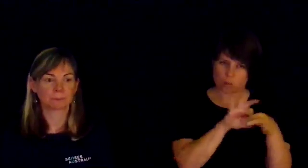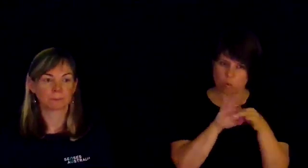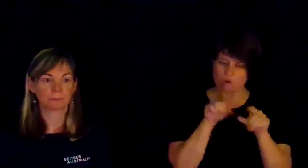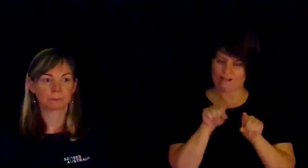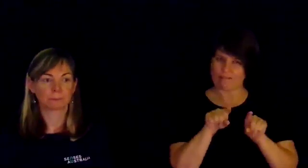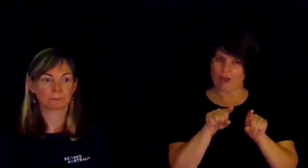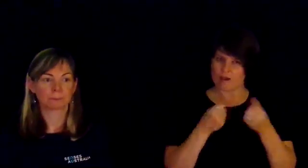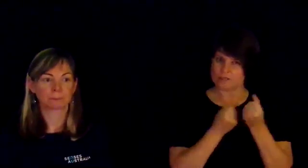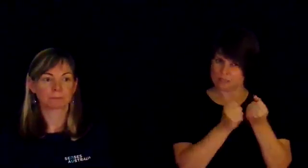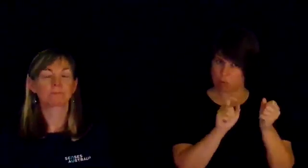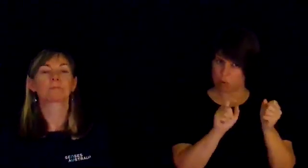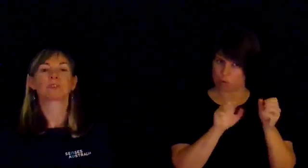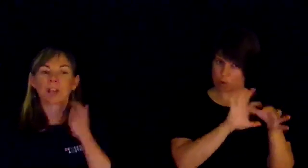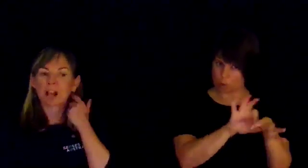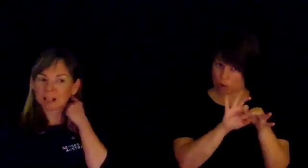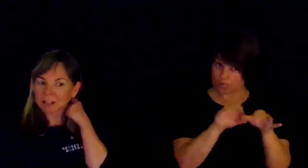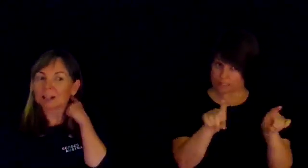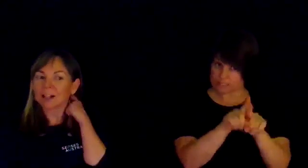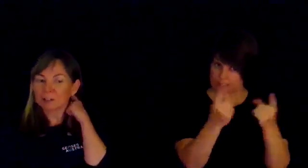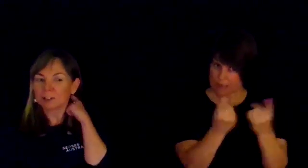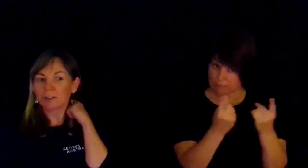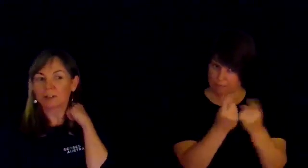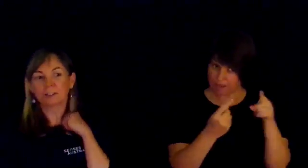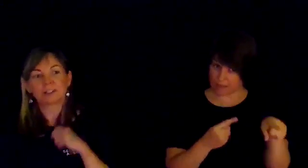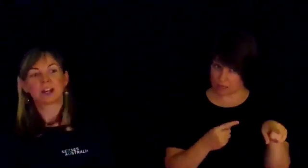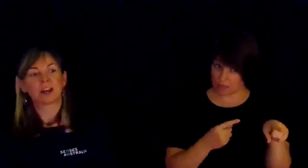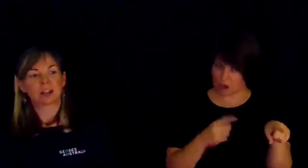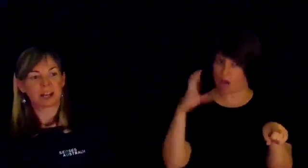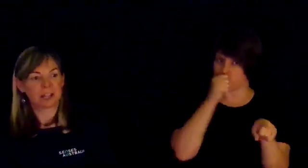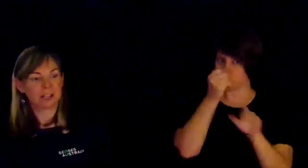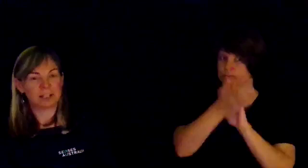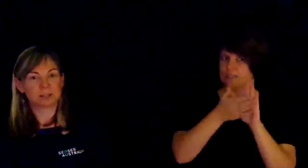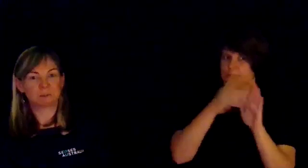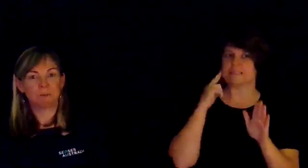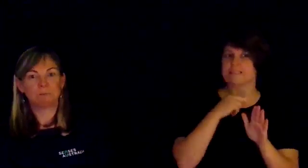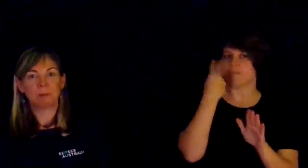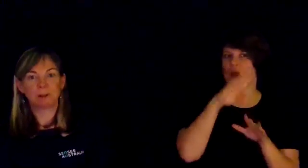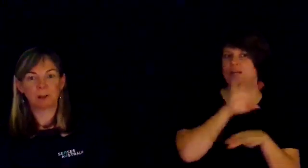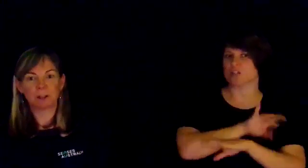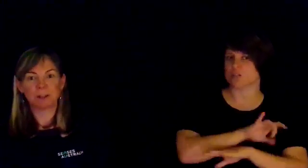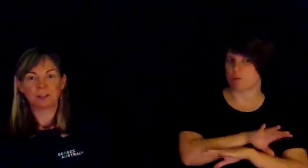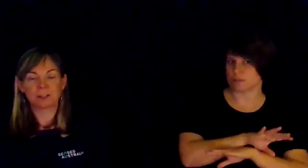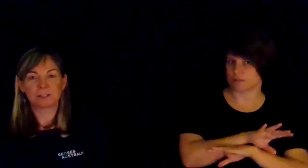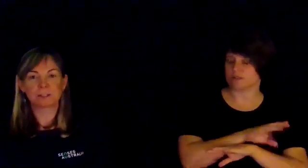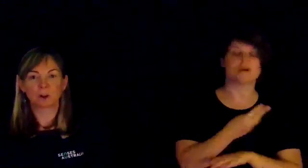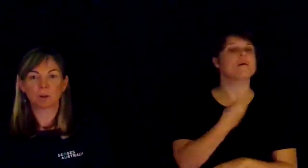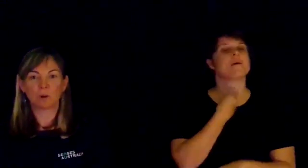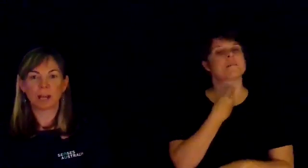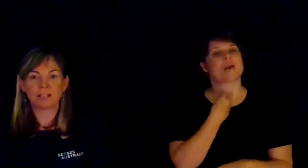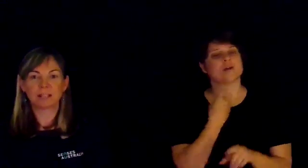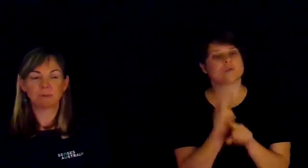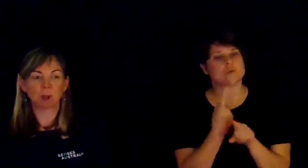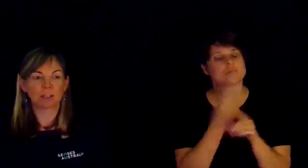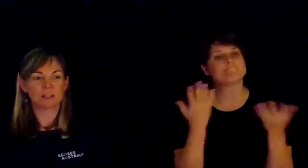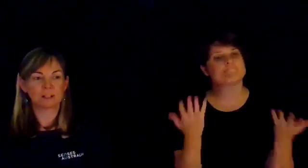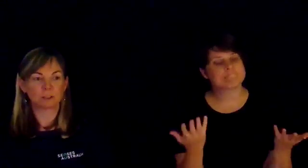support coordinator? I'm assuming she means deafblind consultant. Okay, it's Meredith. So